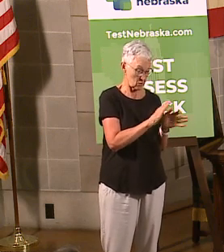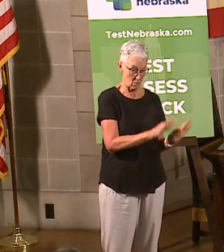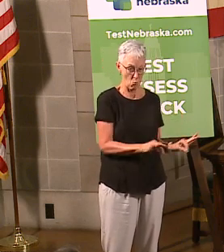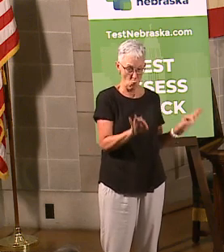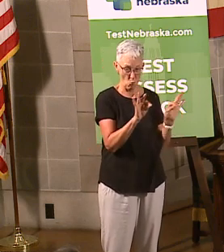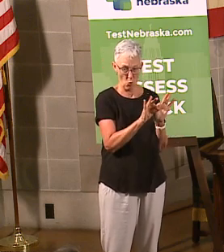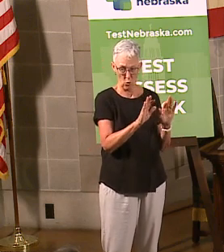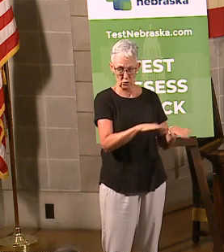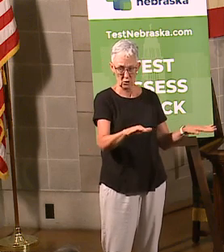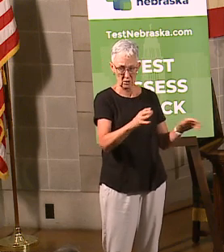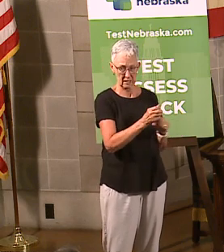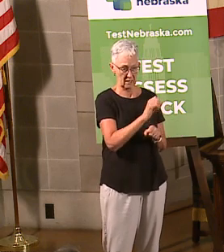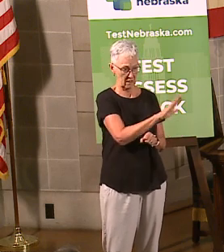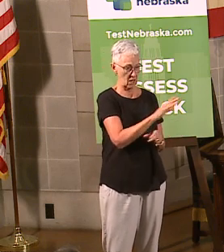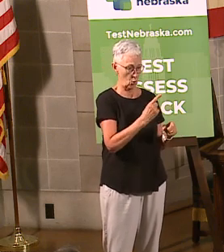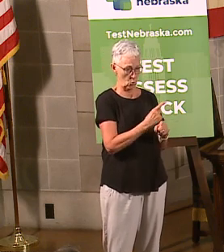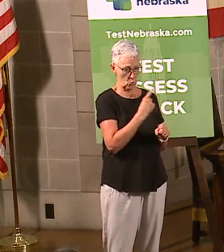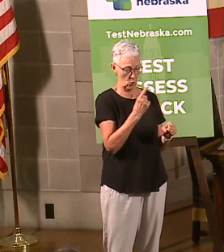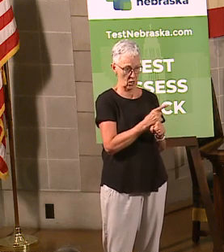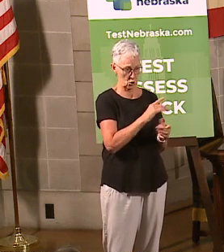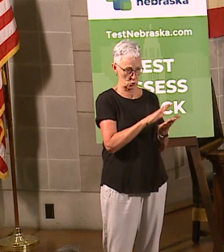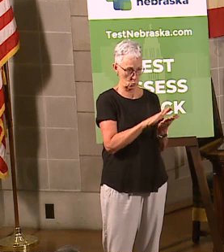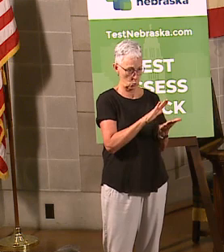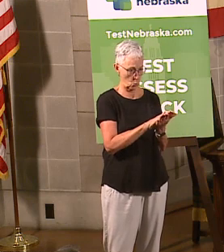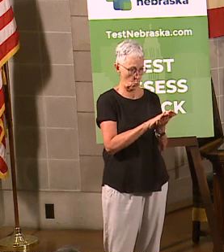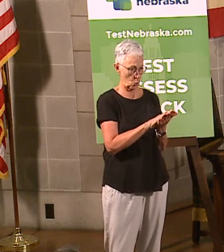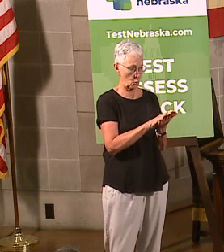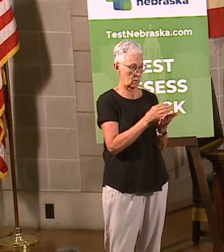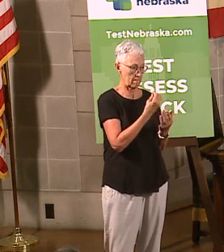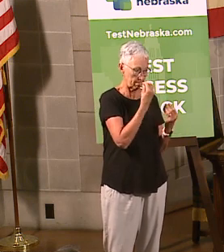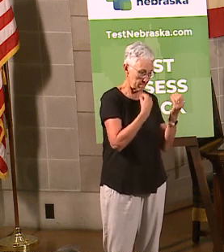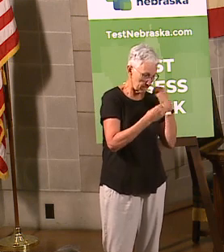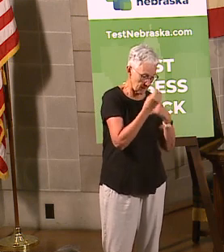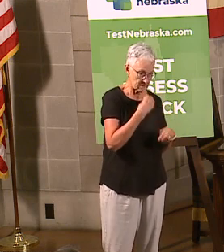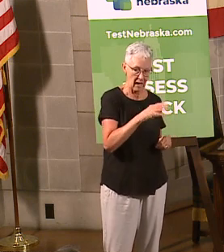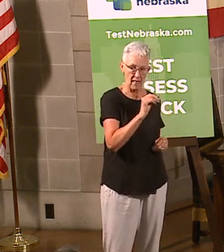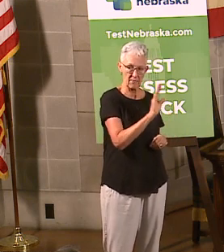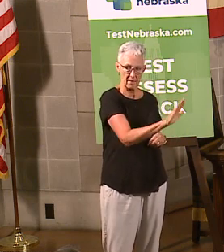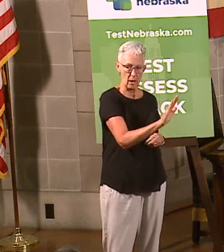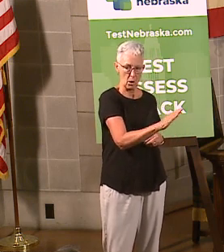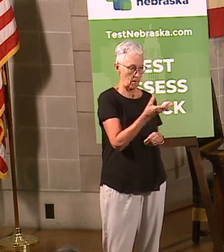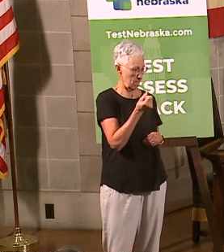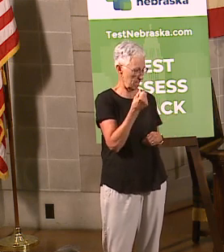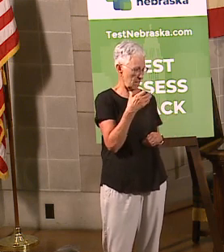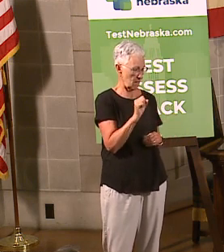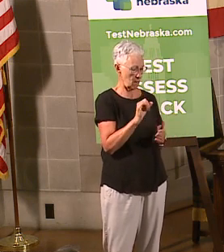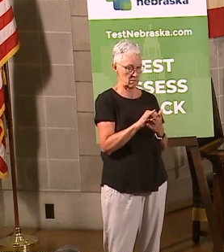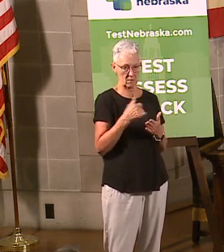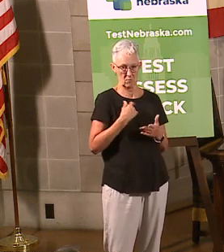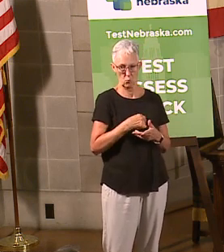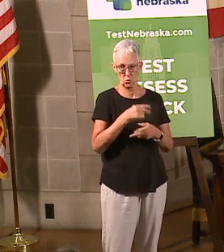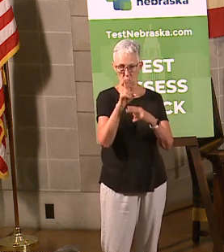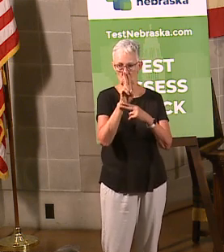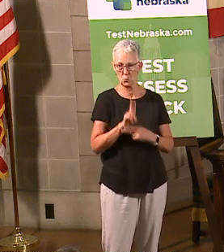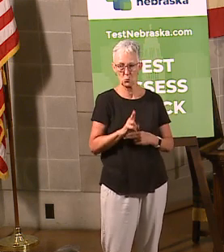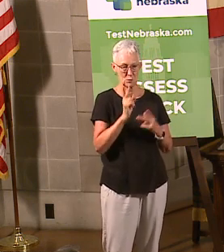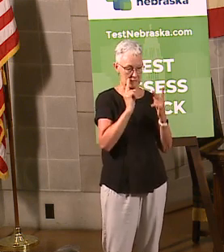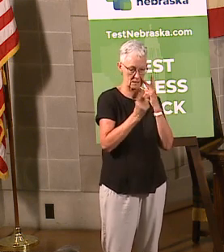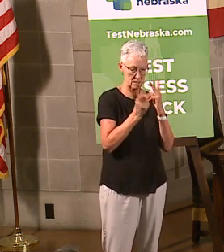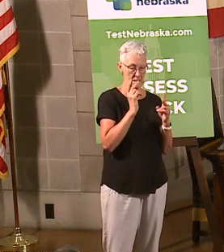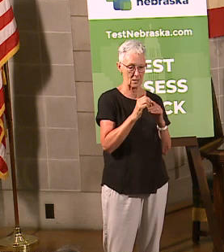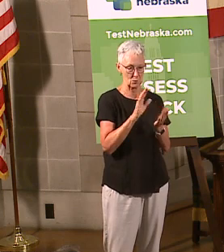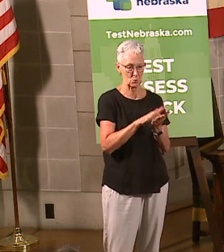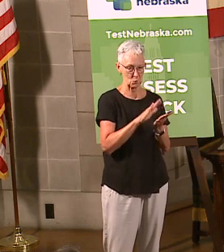and opportunity to have those cartons of milk that we become so accustomed to in our school settings. But it's